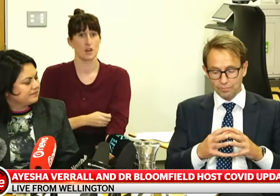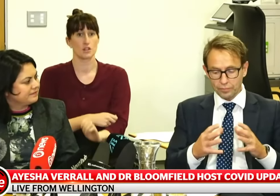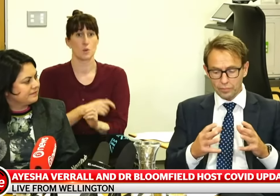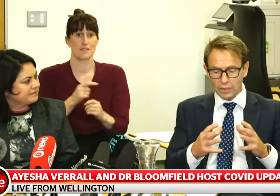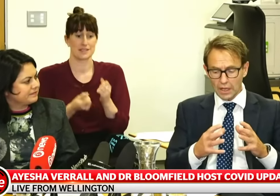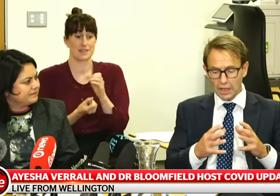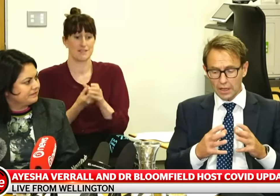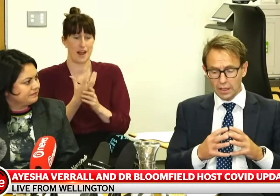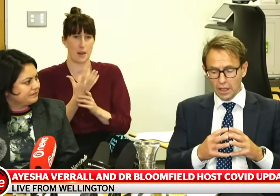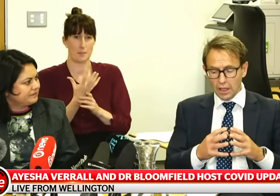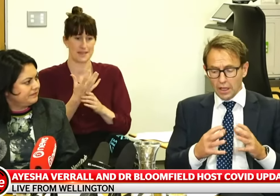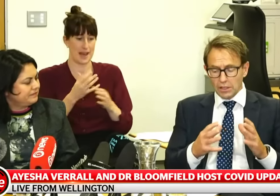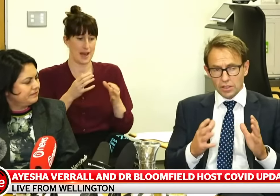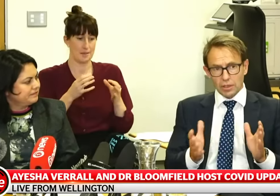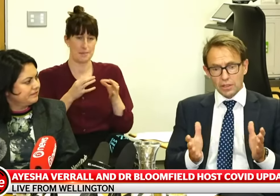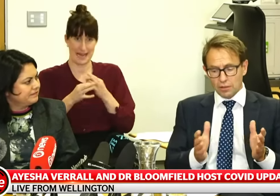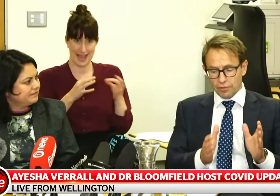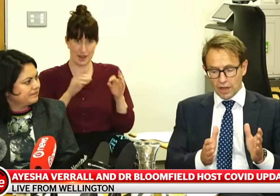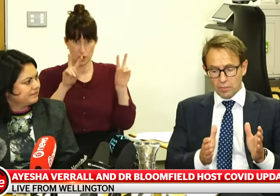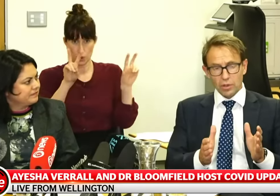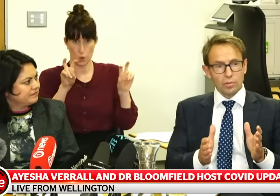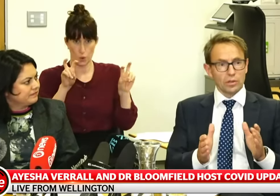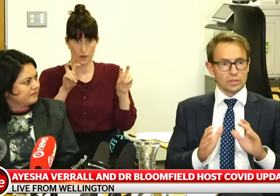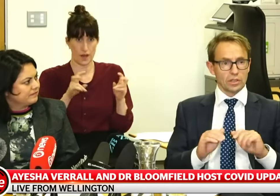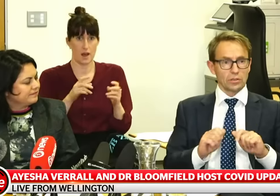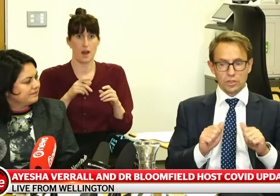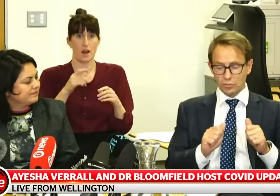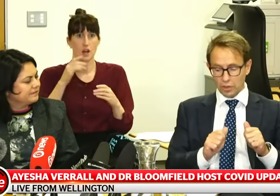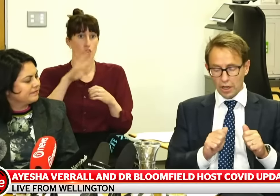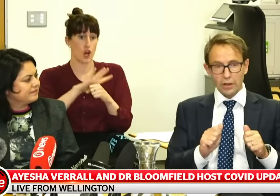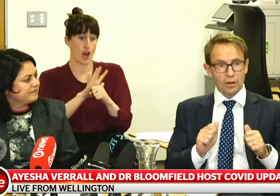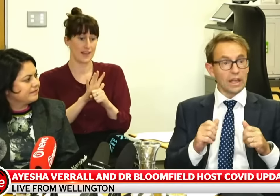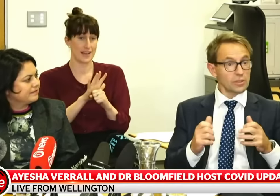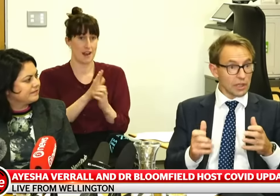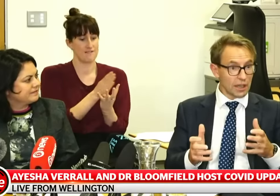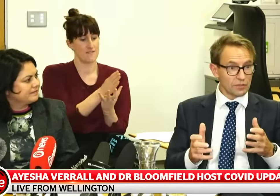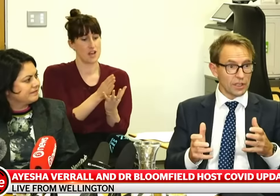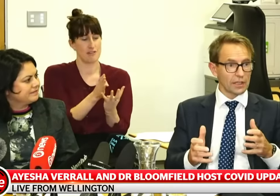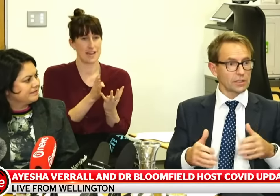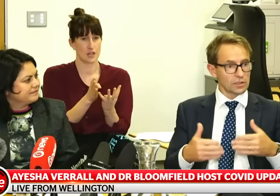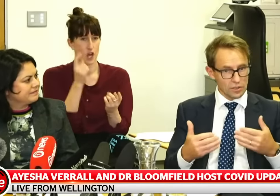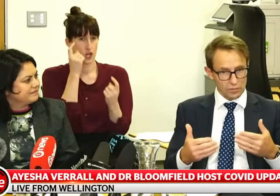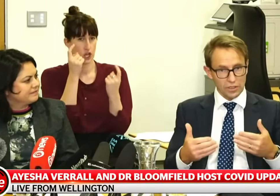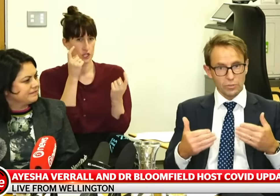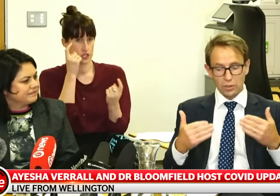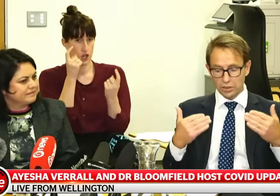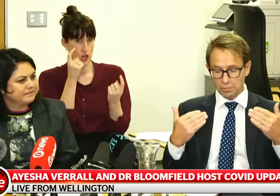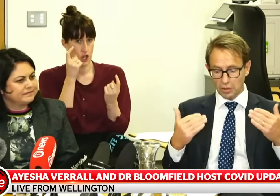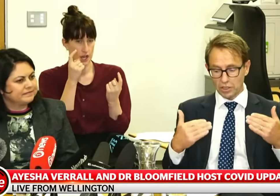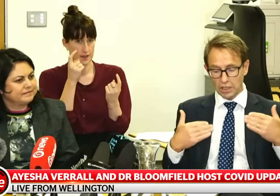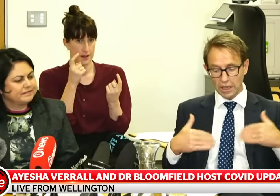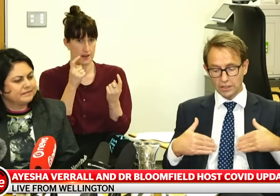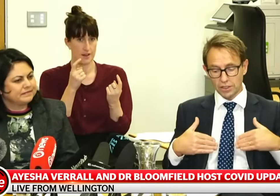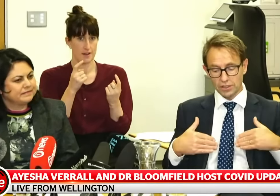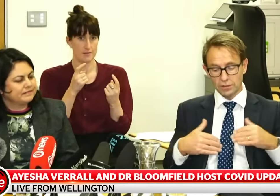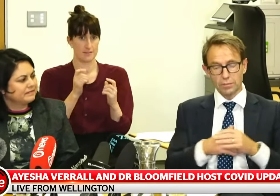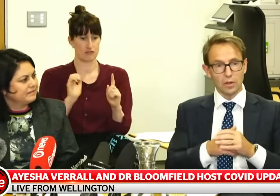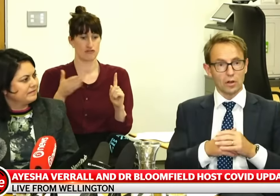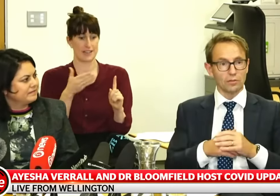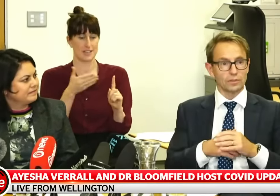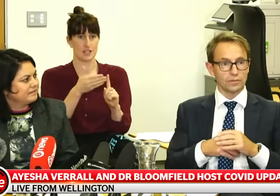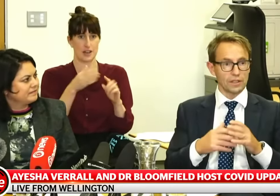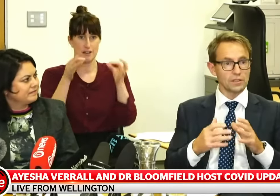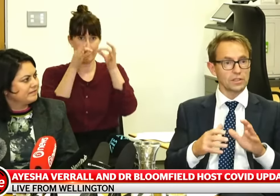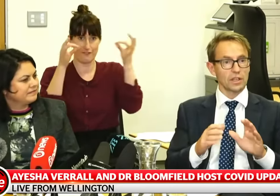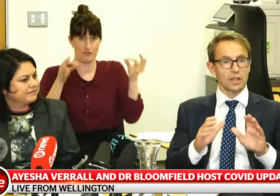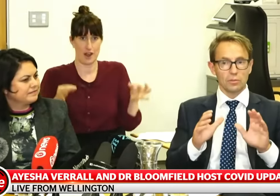framework. So under the framework, we'll continue to rely on, as we have to date, and it's served us well, this multi-layered system